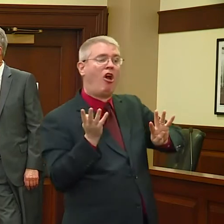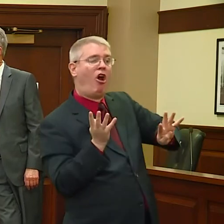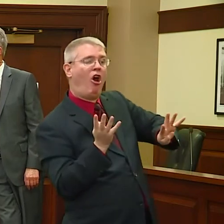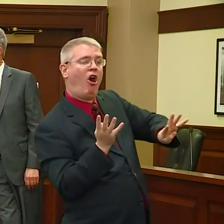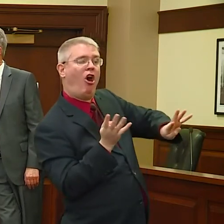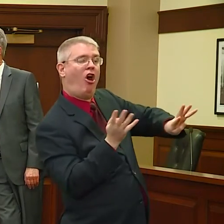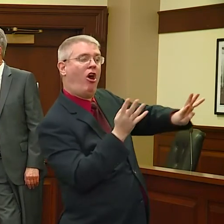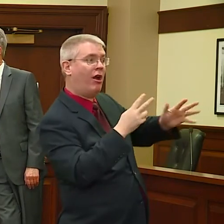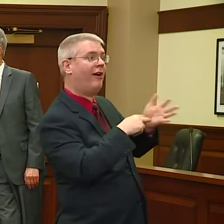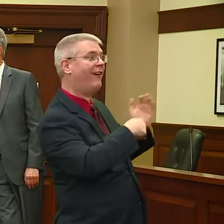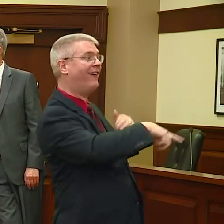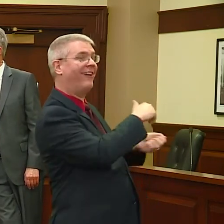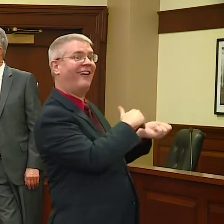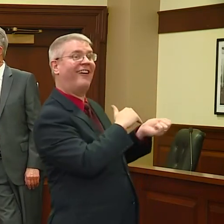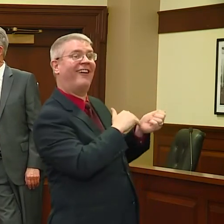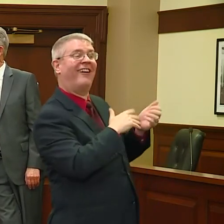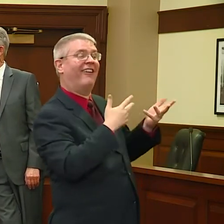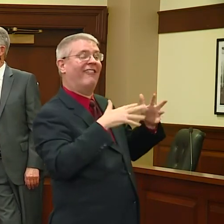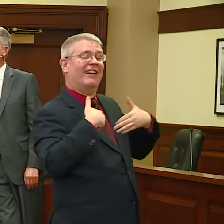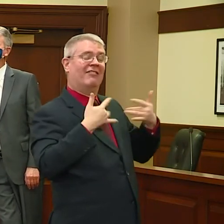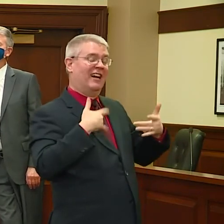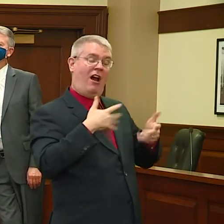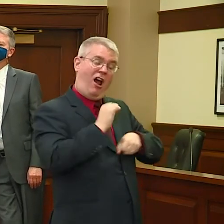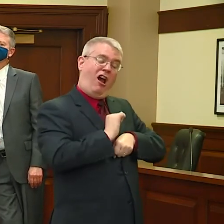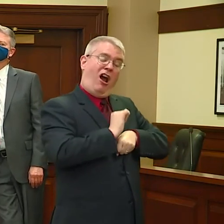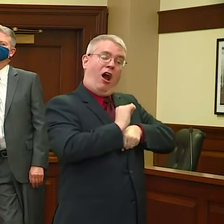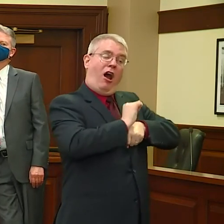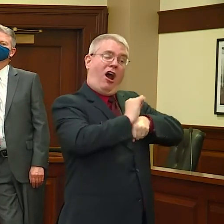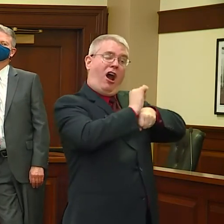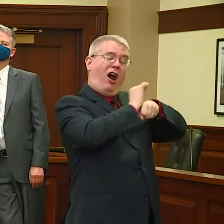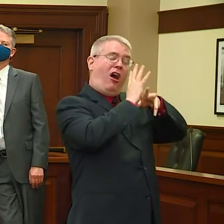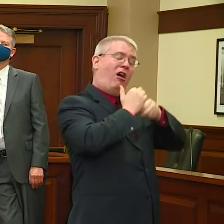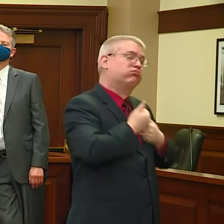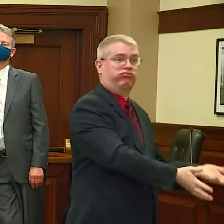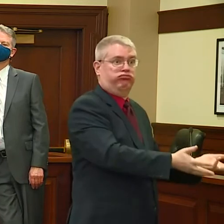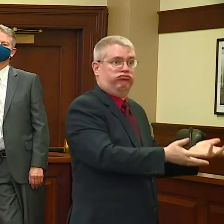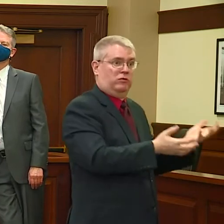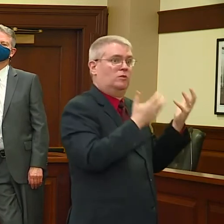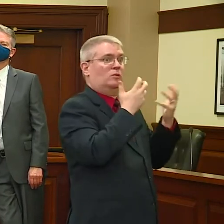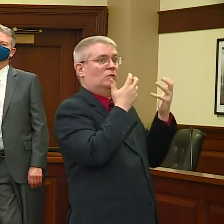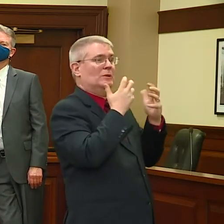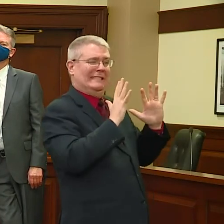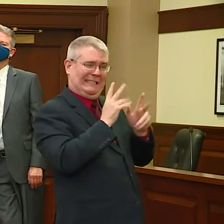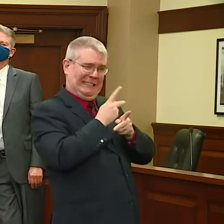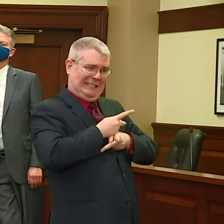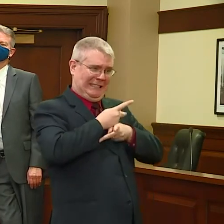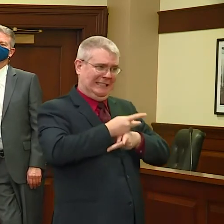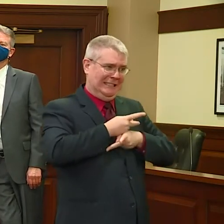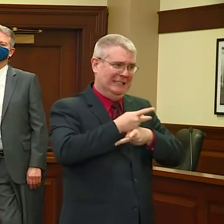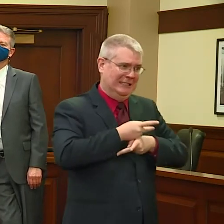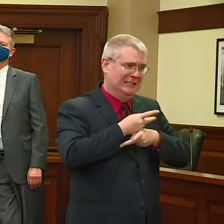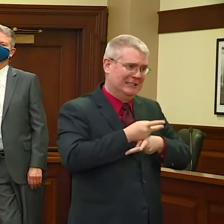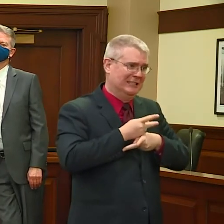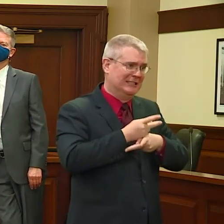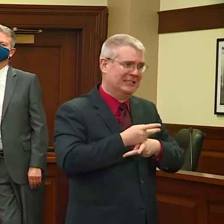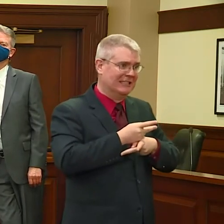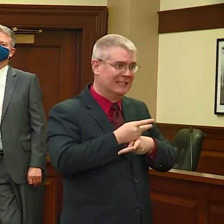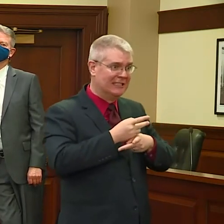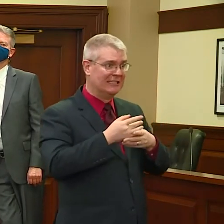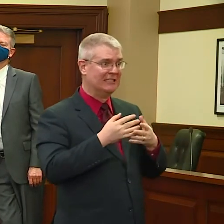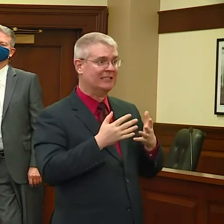vigilance in taking these preventive measures. And those are, just like the governor said, wearing a mask in public spaces,